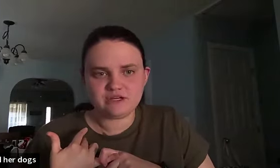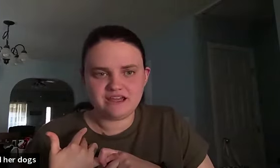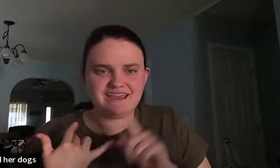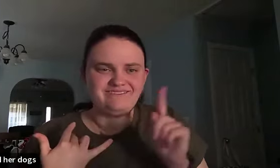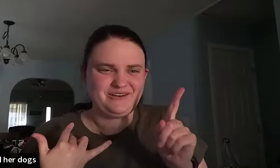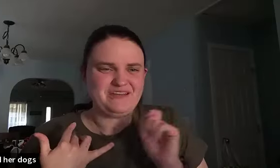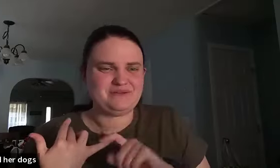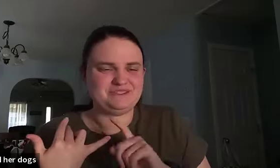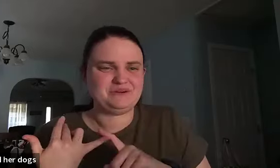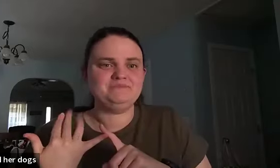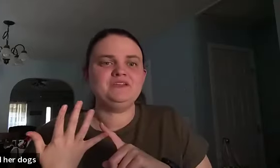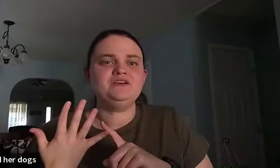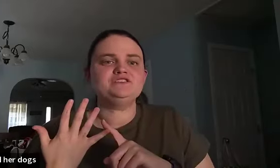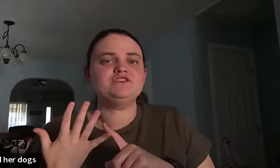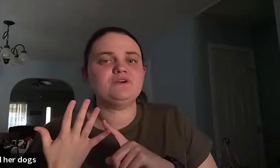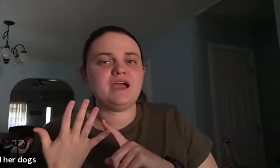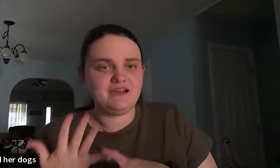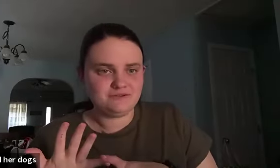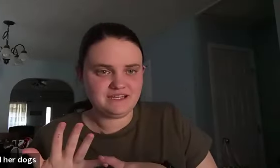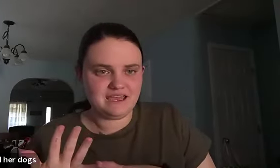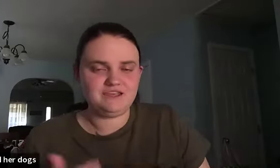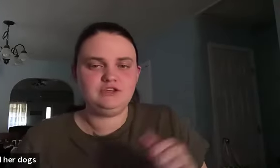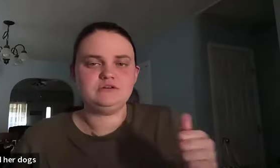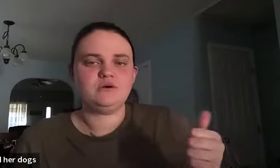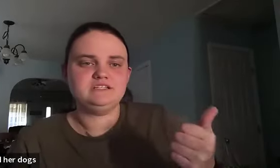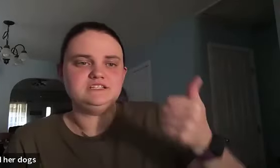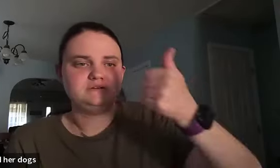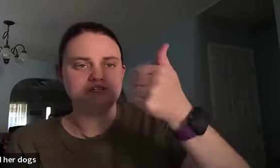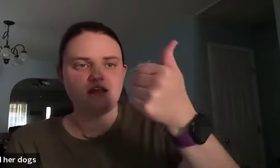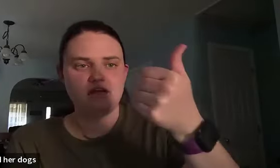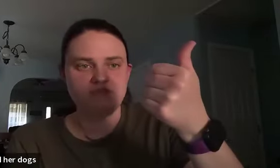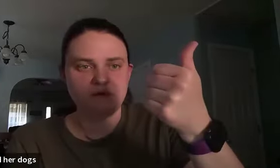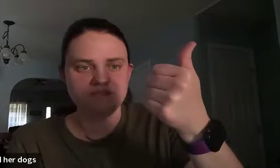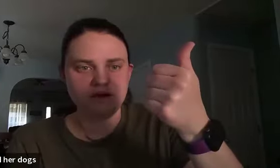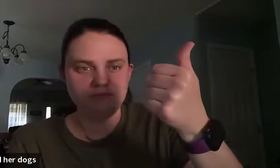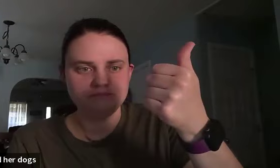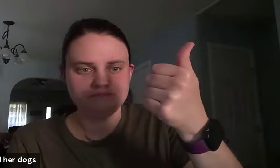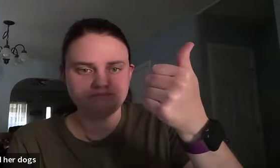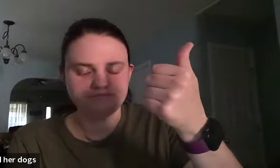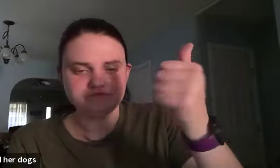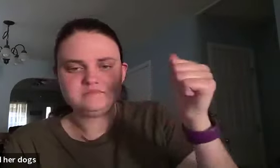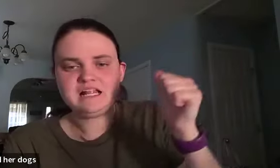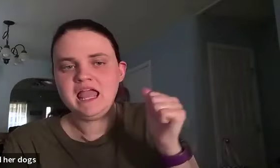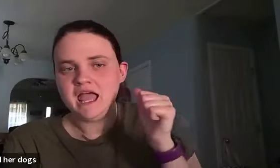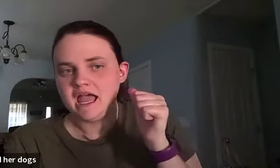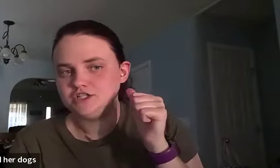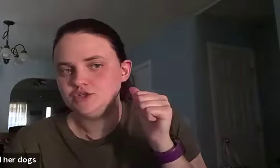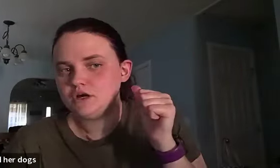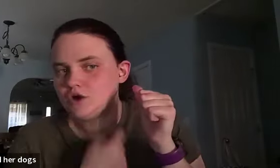Every day. Okay, that was the one. So for every day, you're going to do is you're going to have a thumbs up and you are